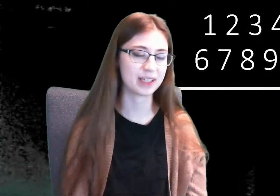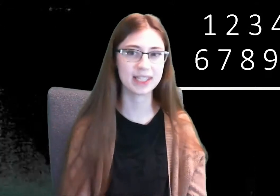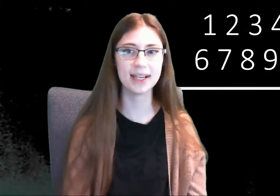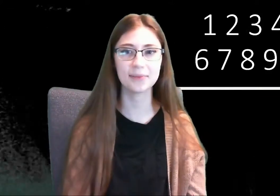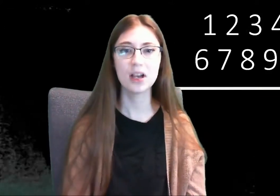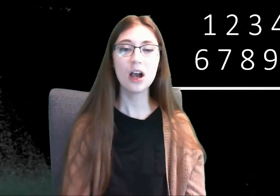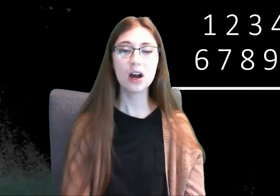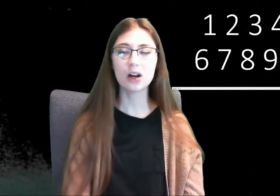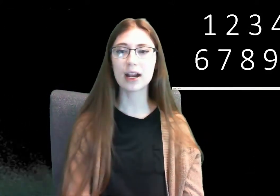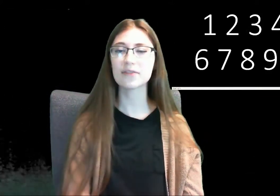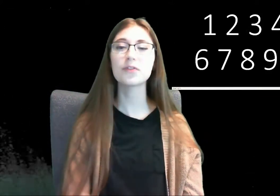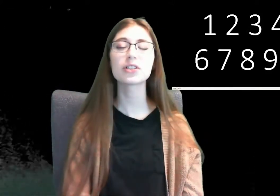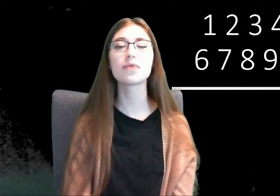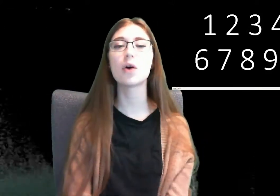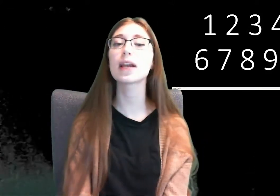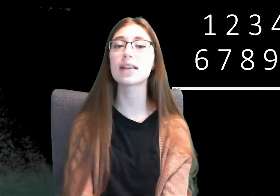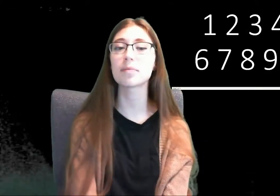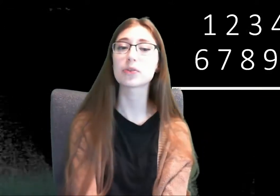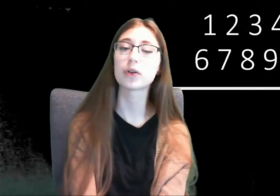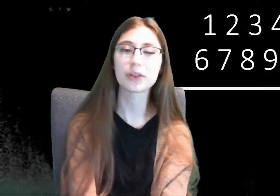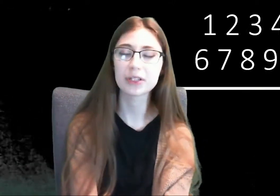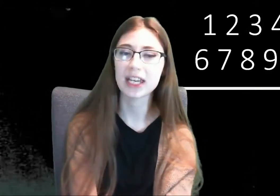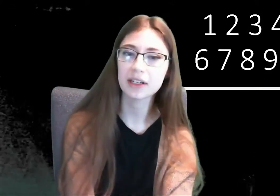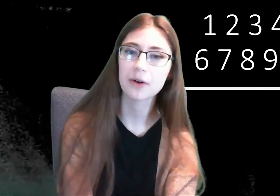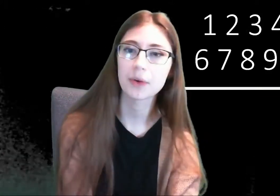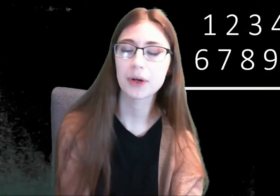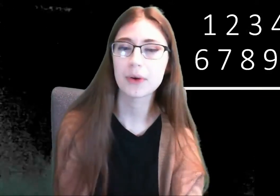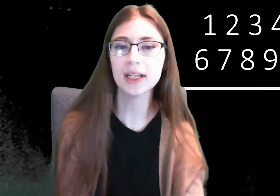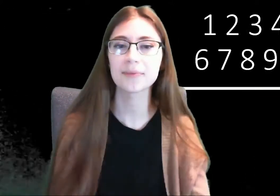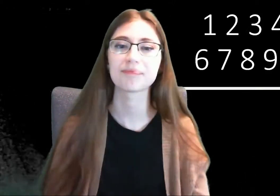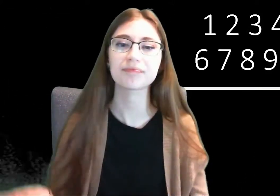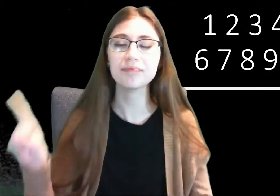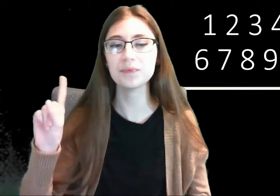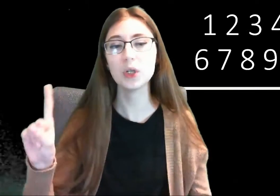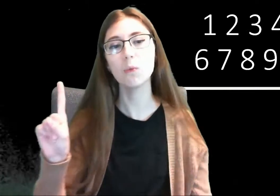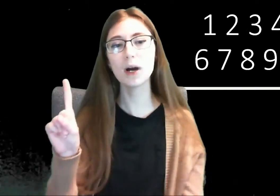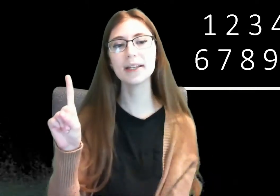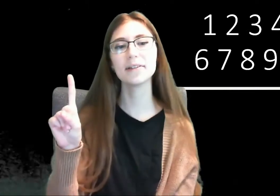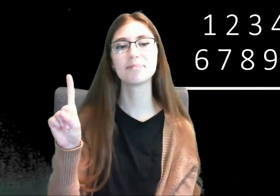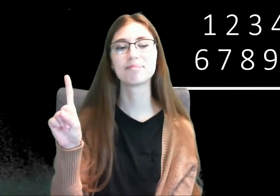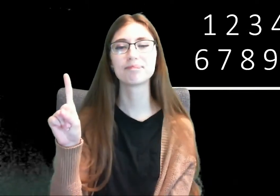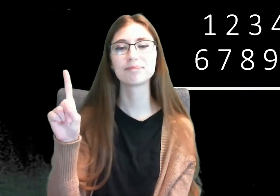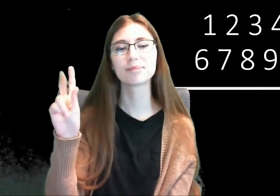that. All right, first of all, we got numbers 1 through 10 to go over real quick. 1,